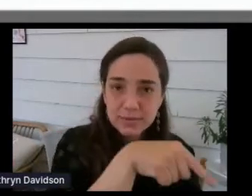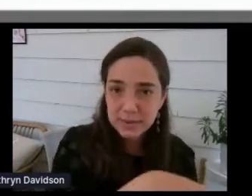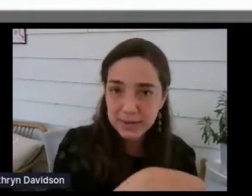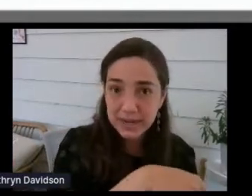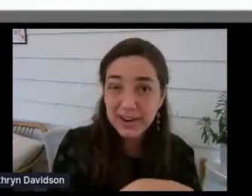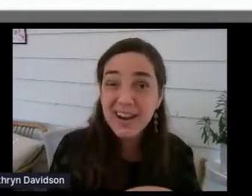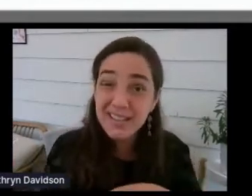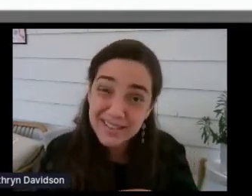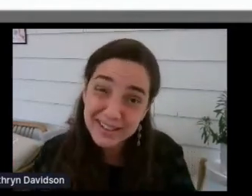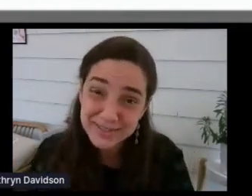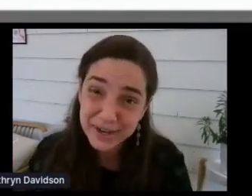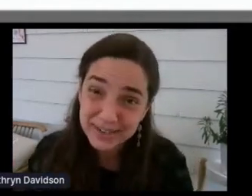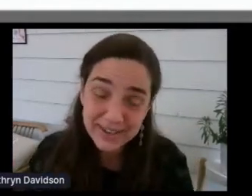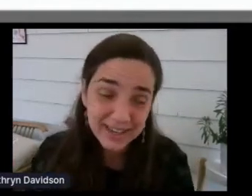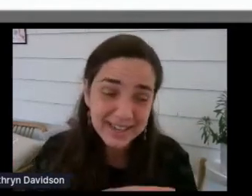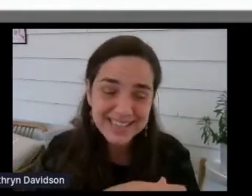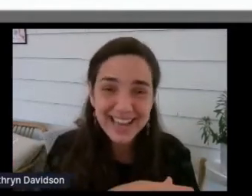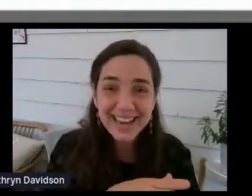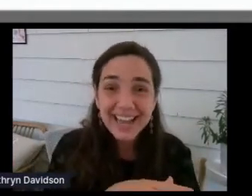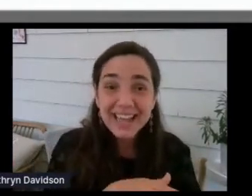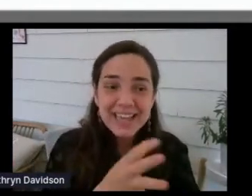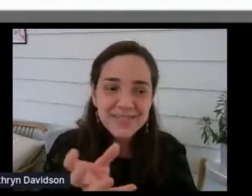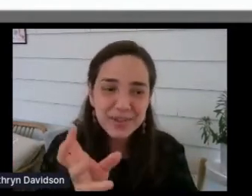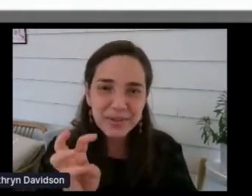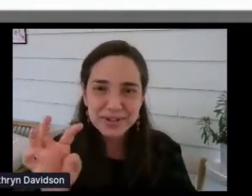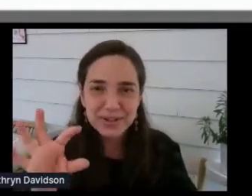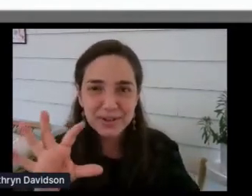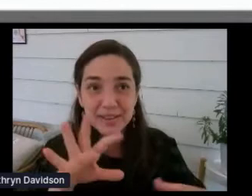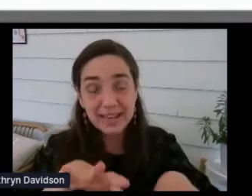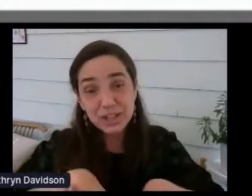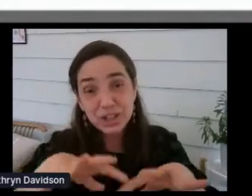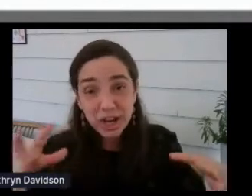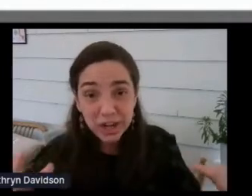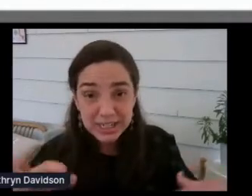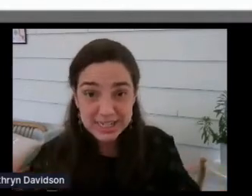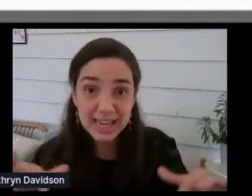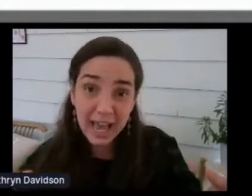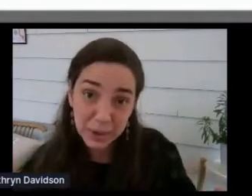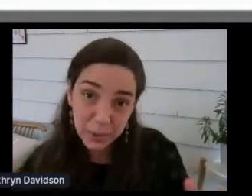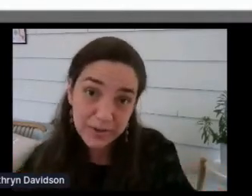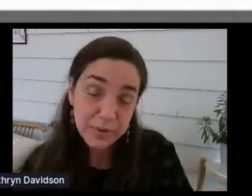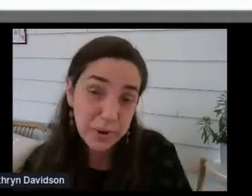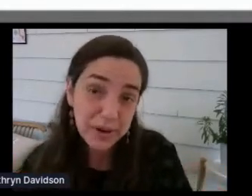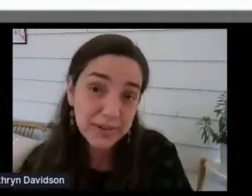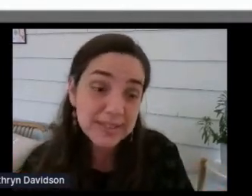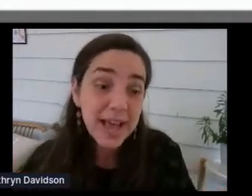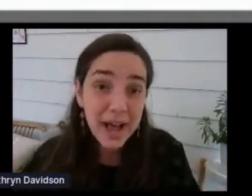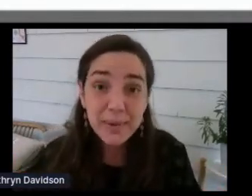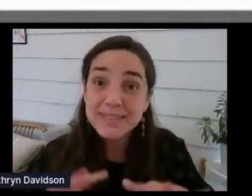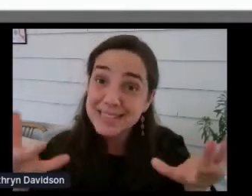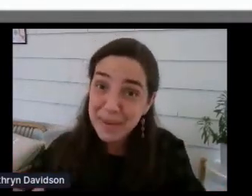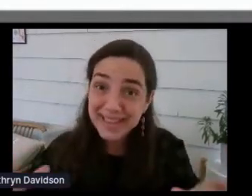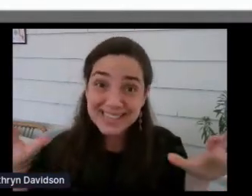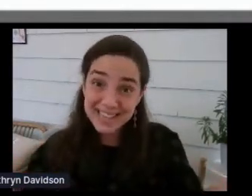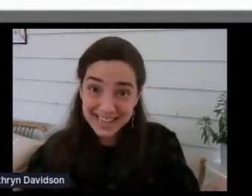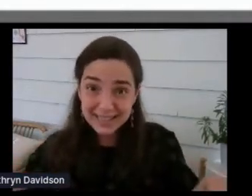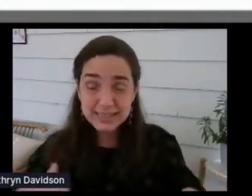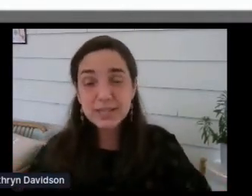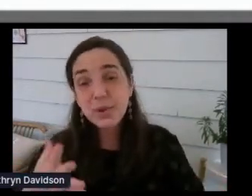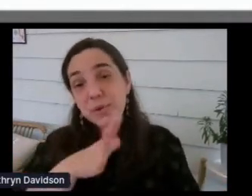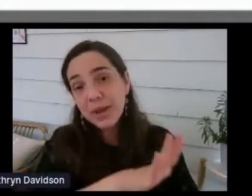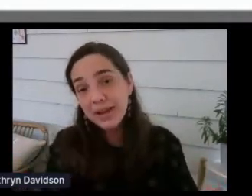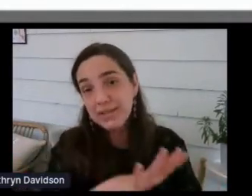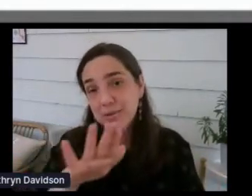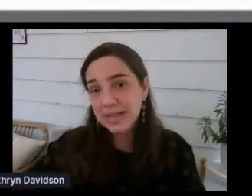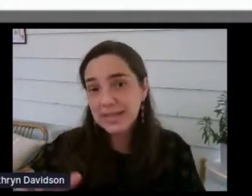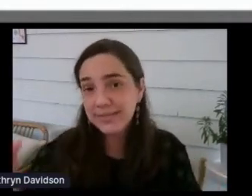ask someone here. Another thing that's very convenient is that even though there's like gender isn't a category for pronouns, space is.